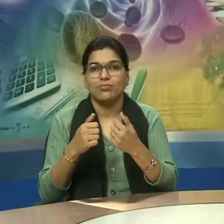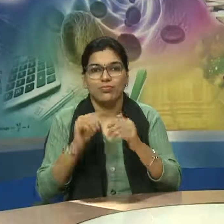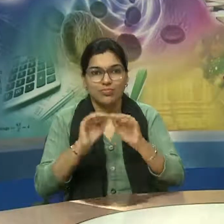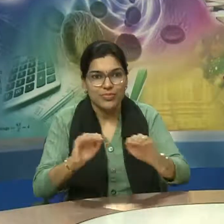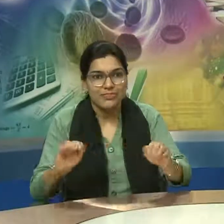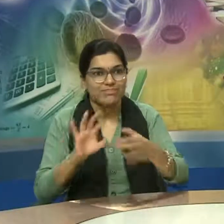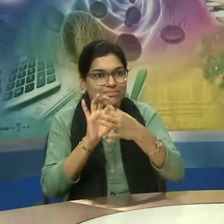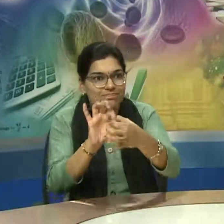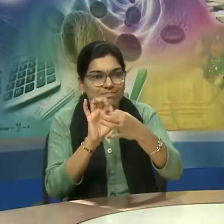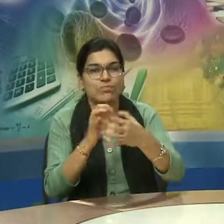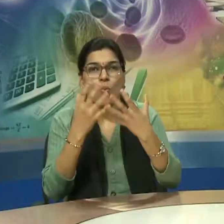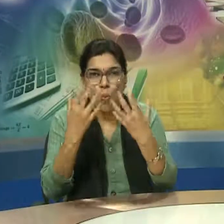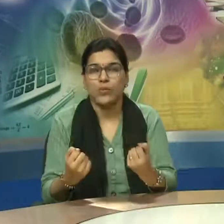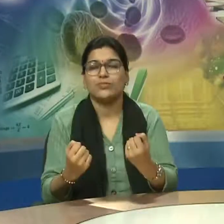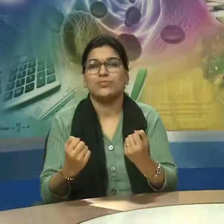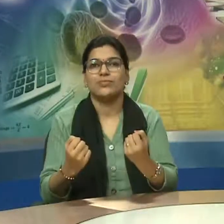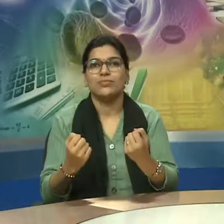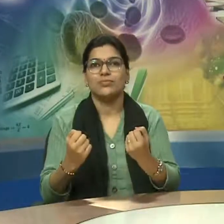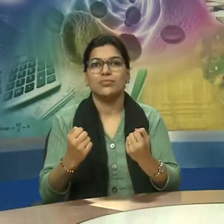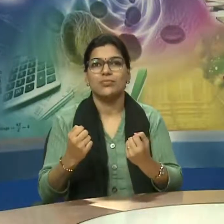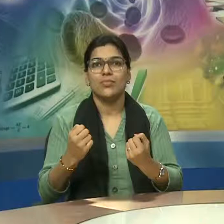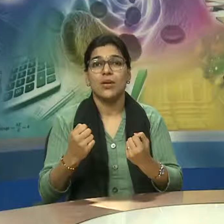become innocent and